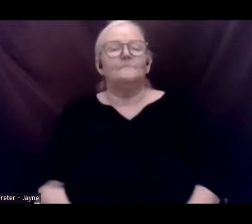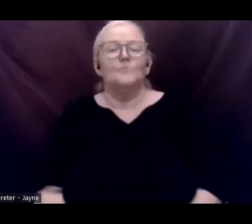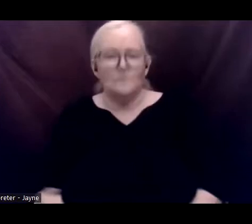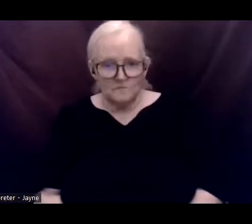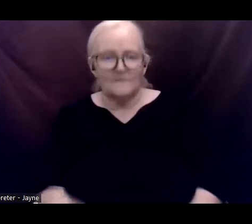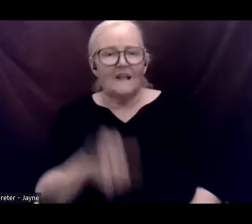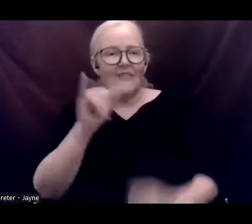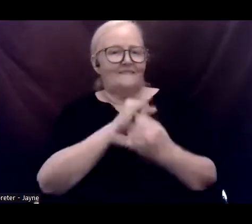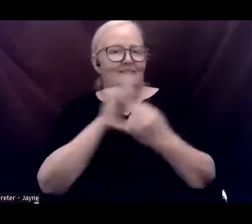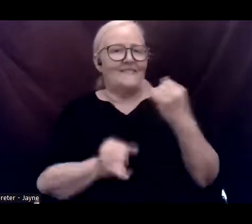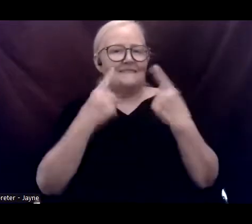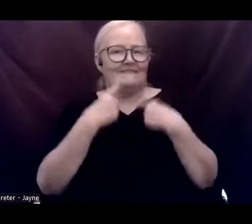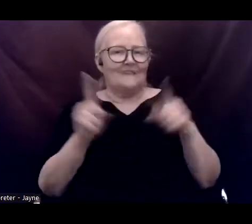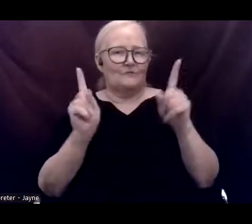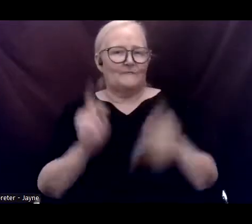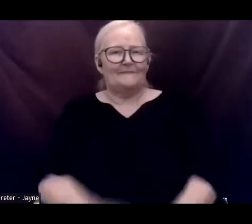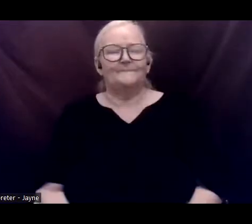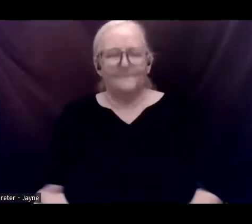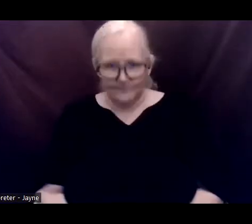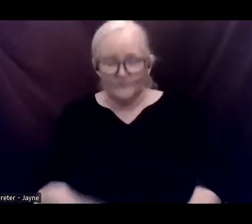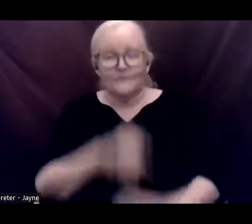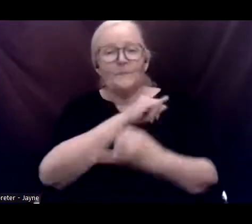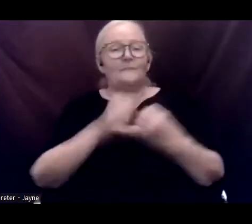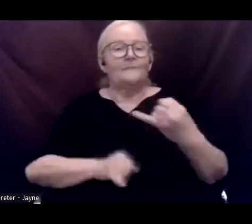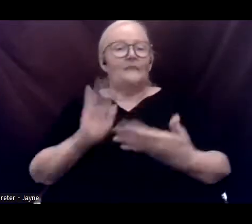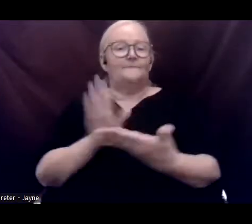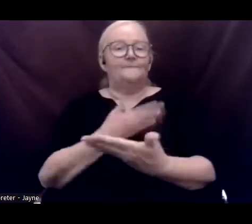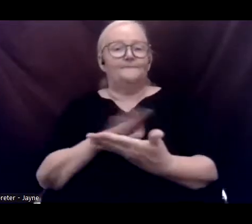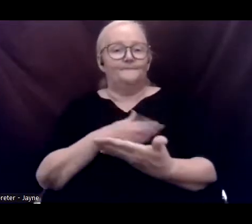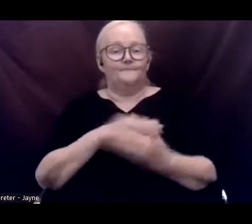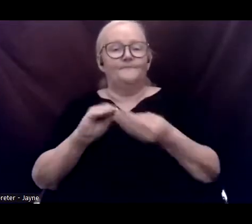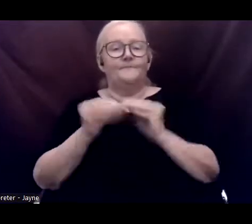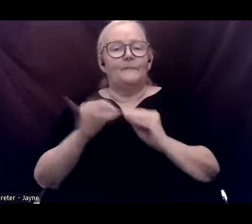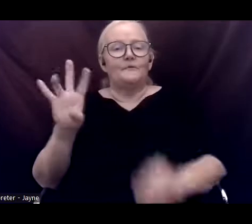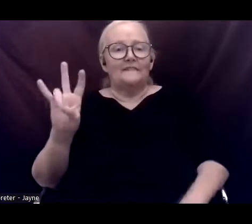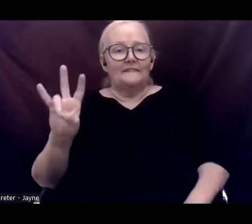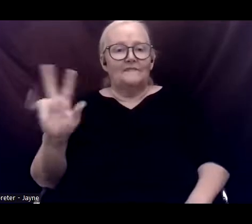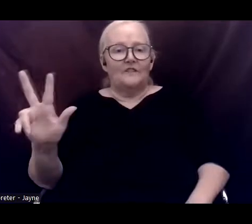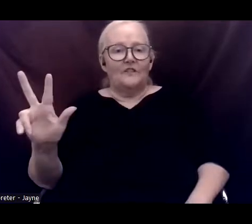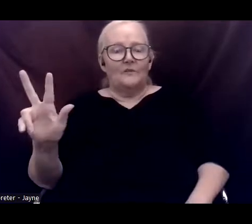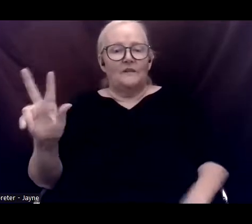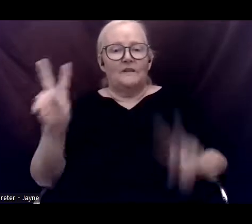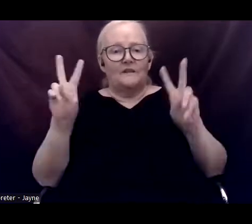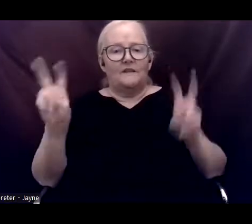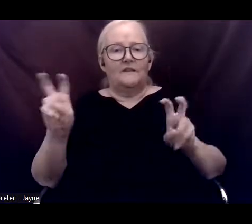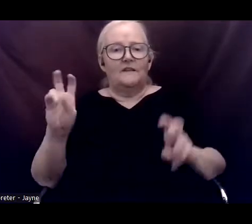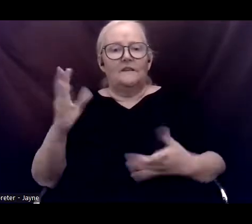the announcements. Our closing hymn, number 73, Chant for the